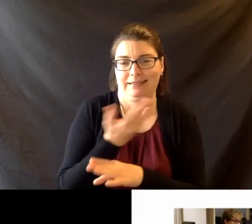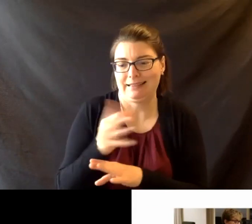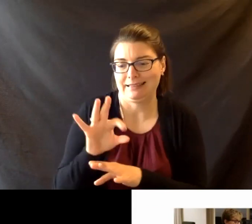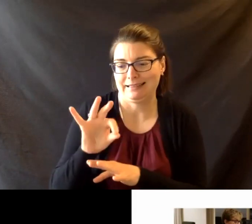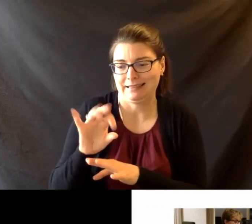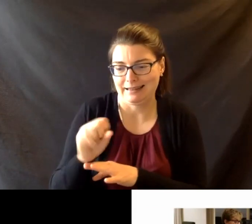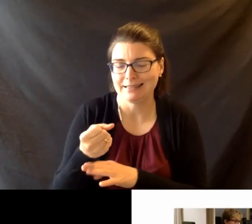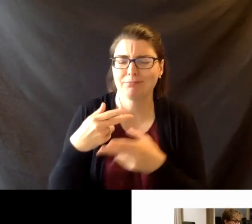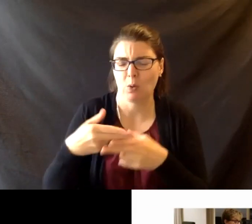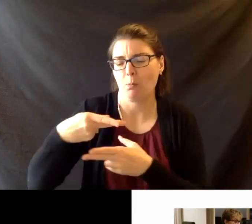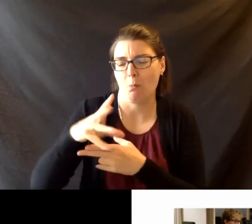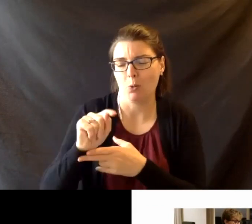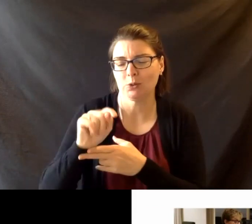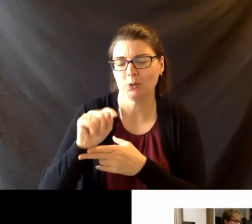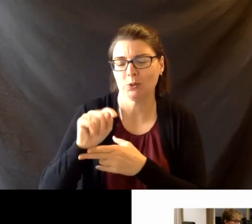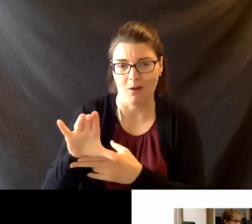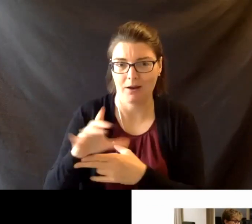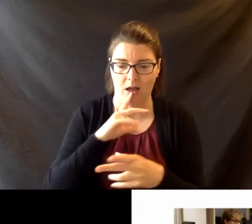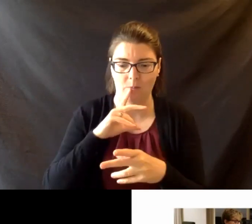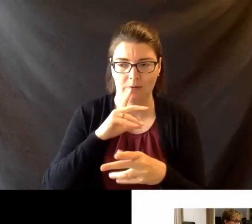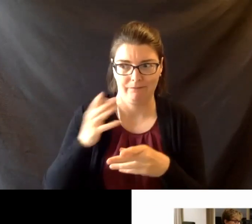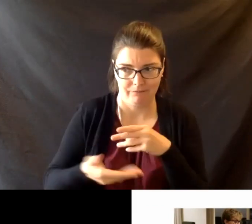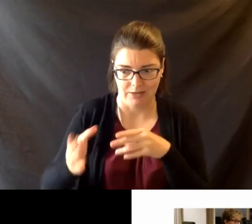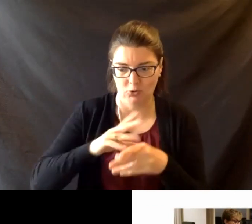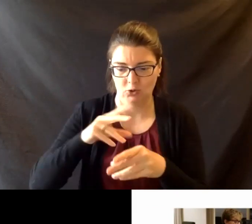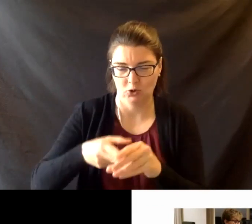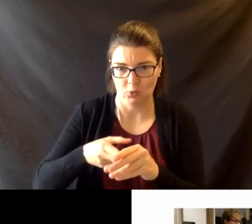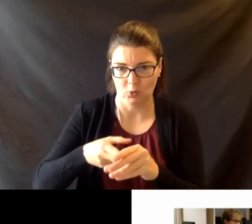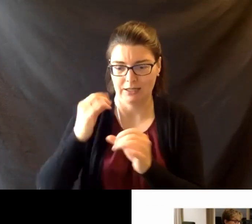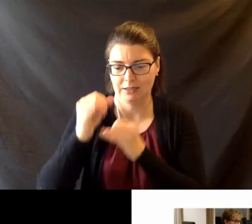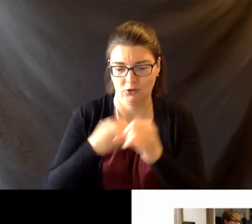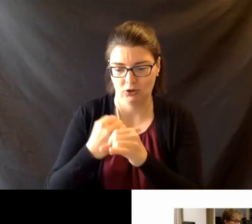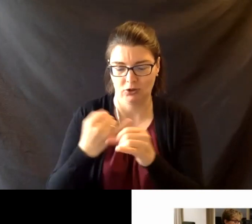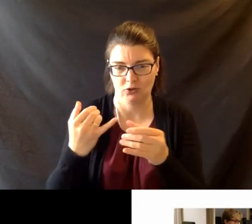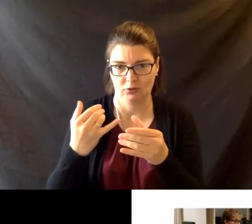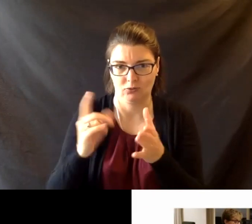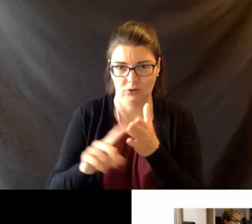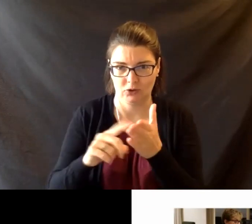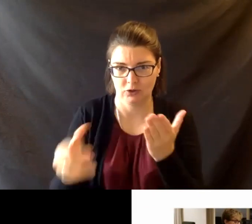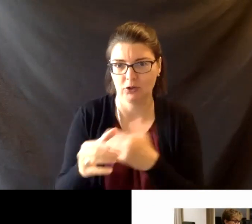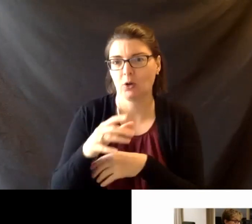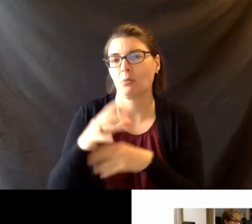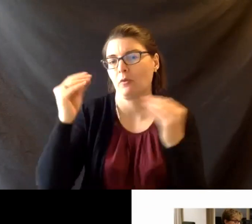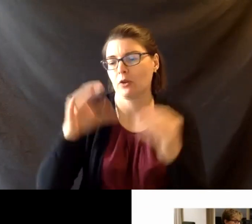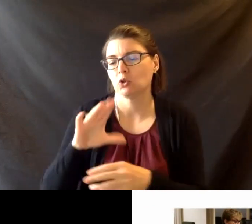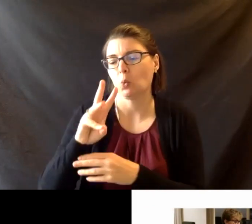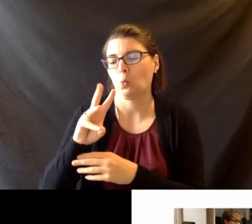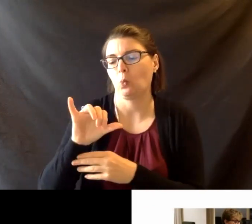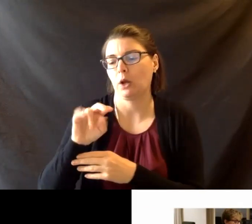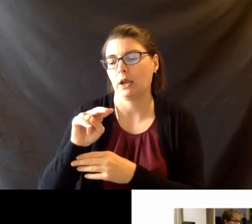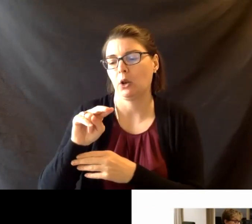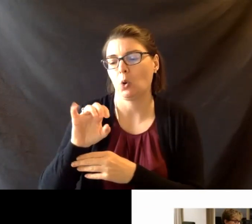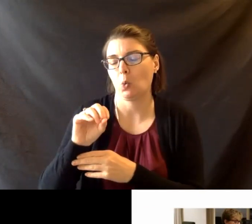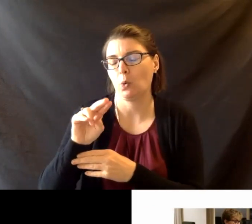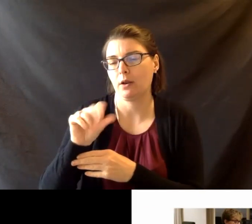international research team here at York, led by now York Emerita Professor Winona Giles. The Women in Conflict Zone